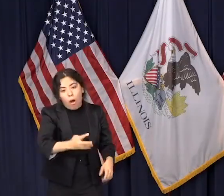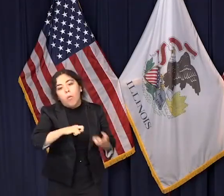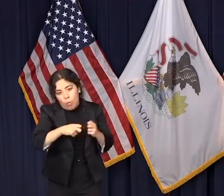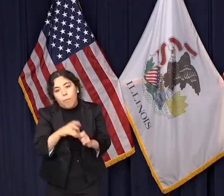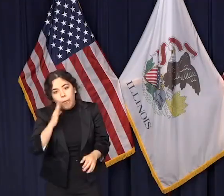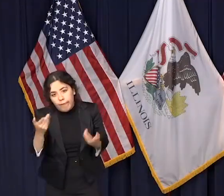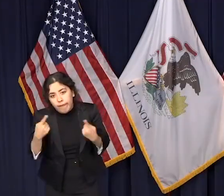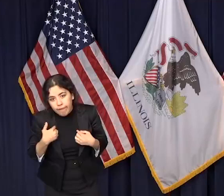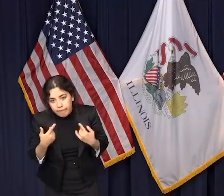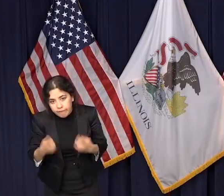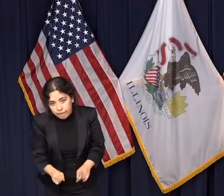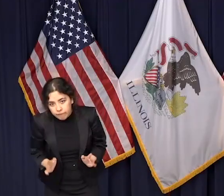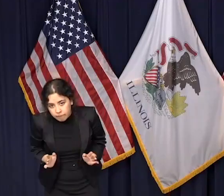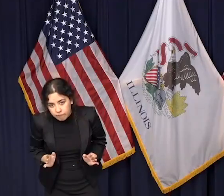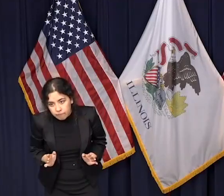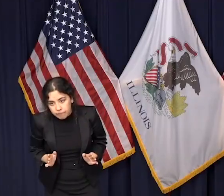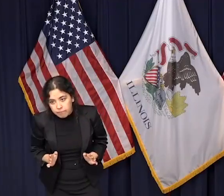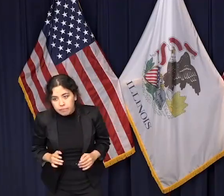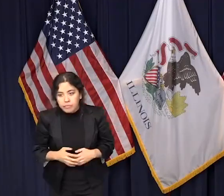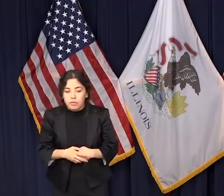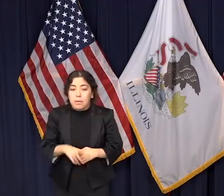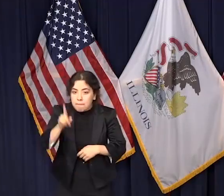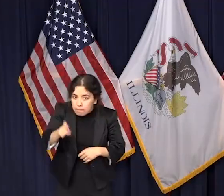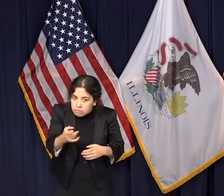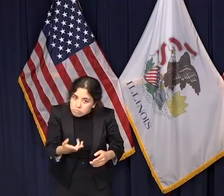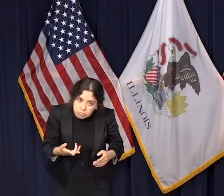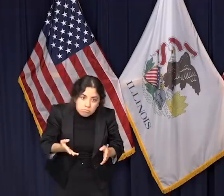mask. Yes.